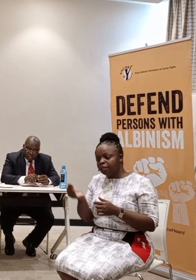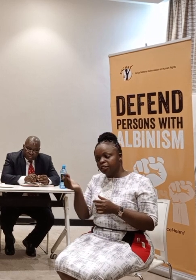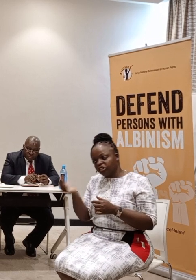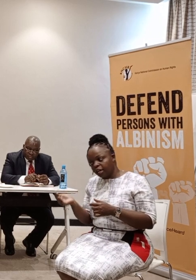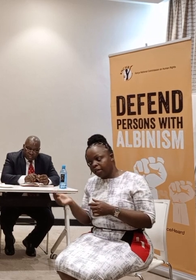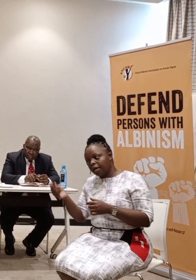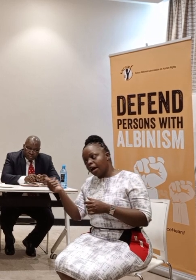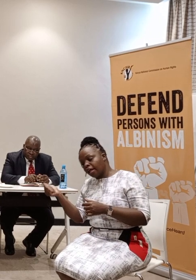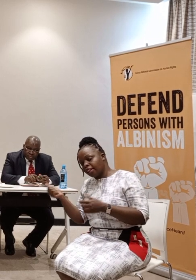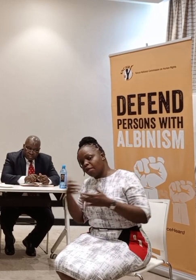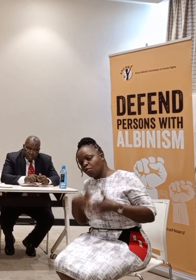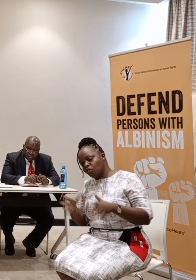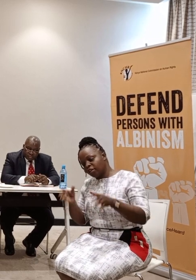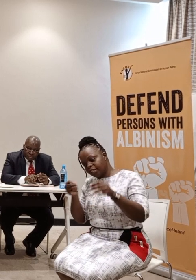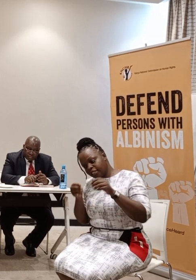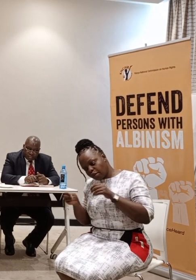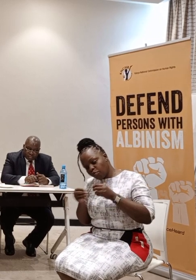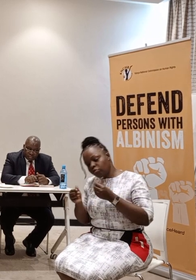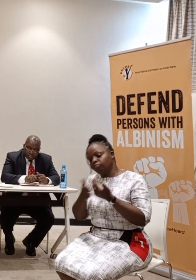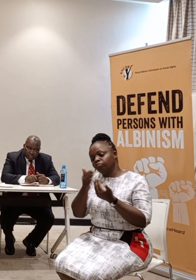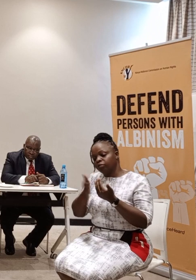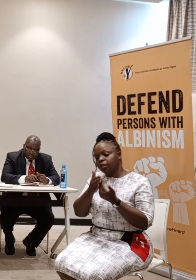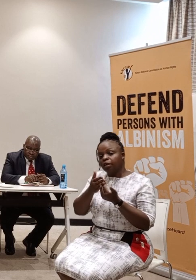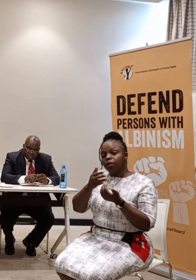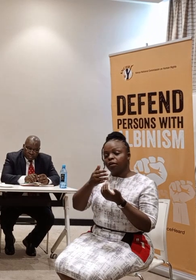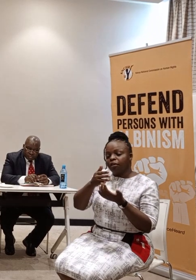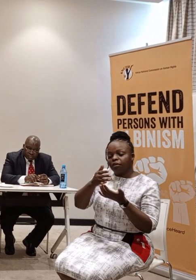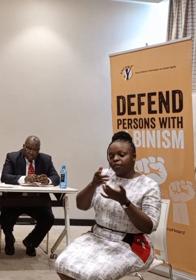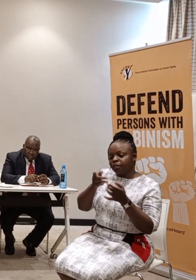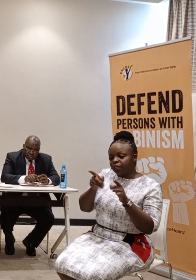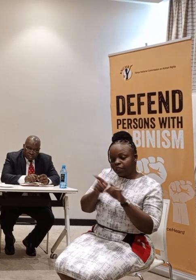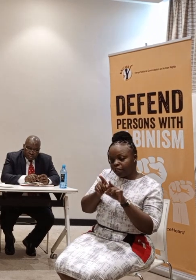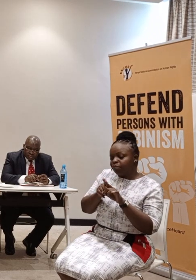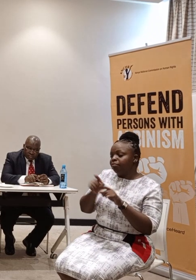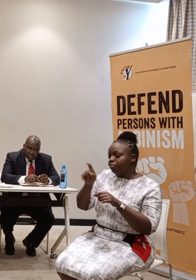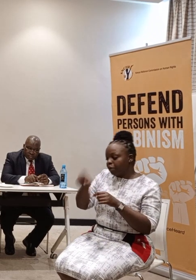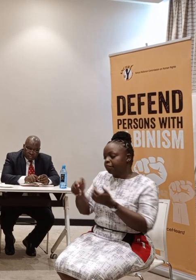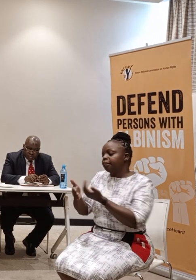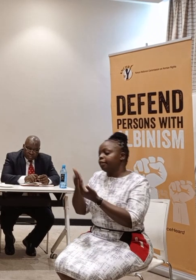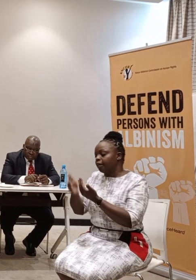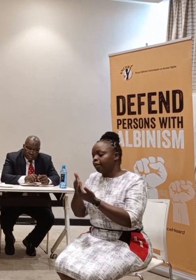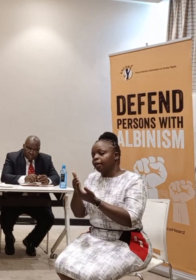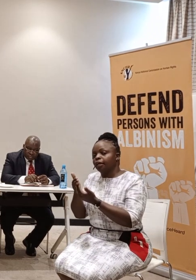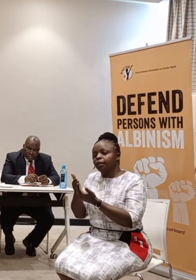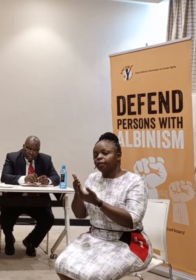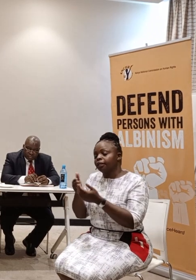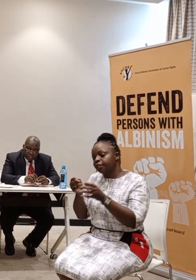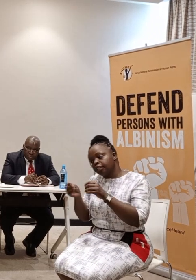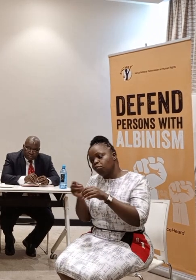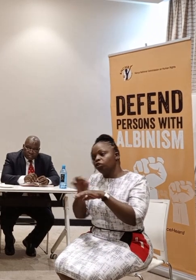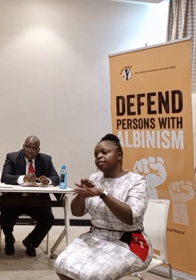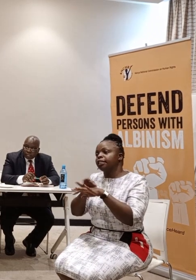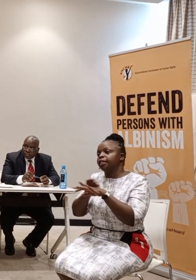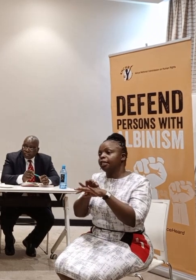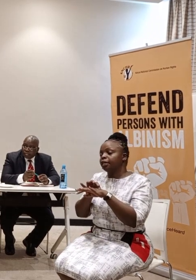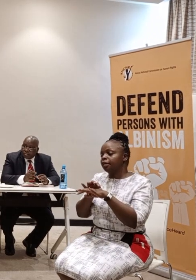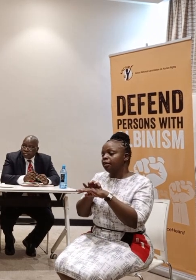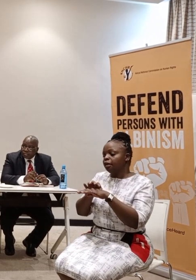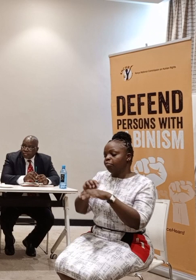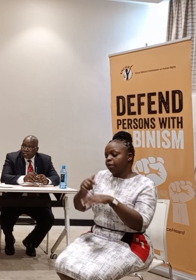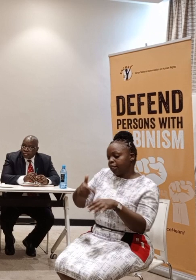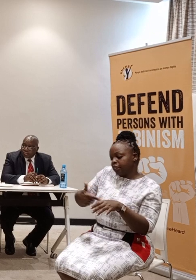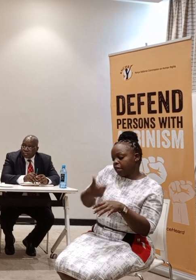na wanalea. Sasa hata huyo tutamlea tu ni mlemavu wa ngozi. Sasa ako tu sawa. So I had that